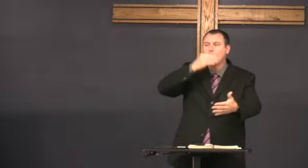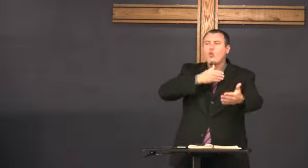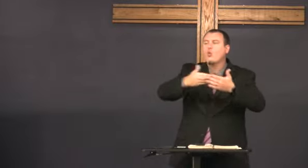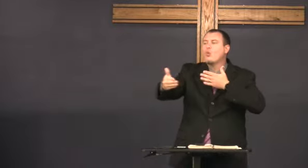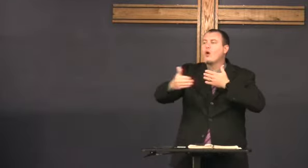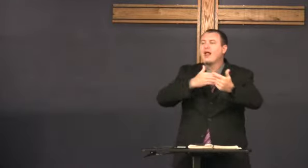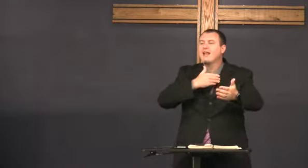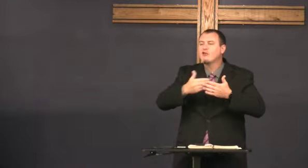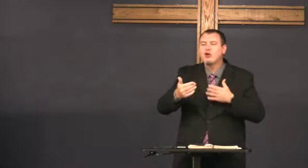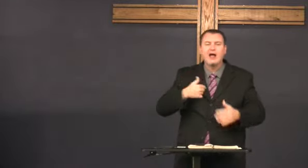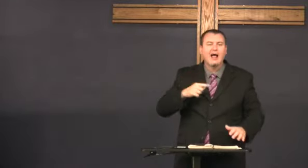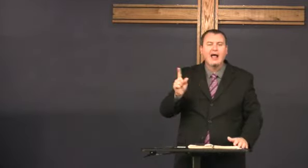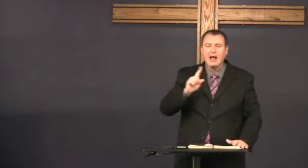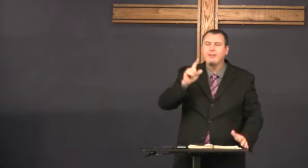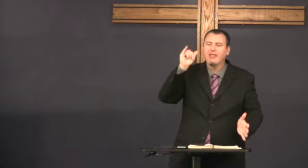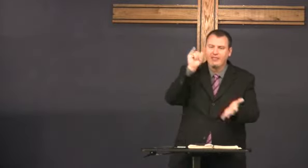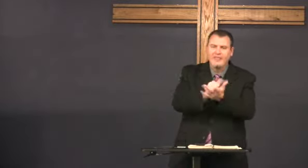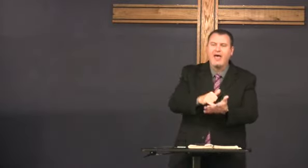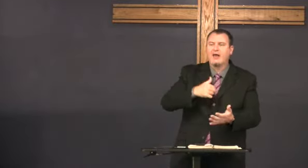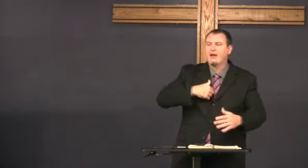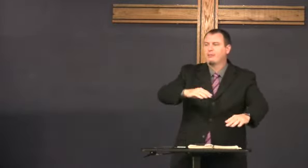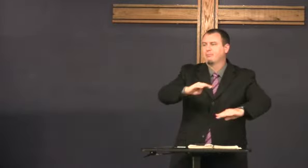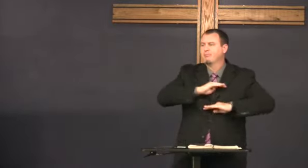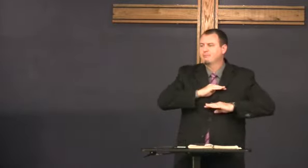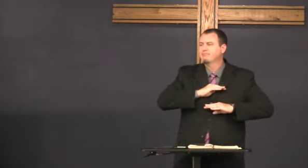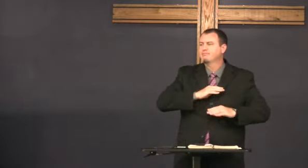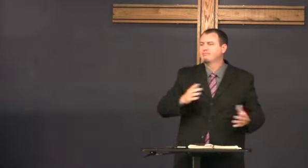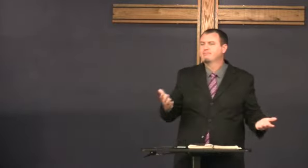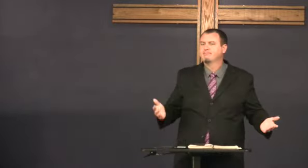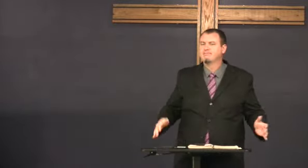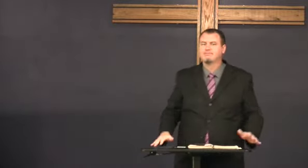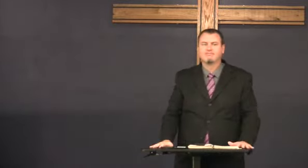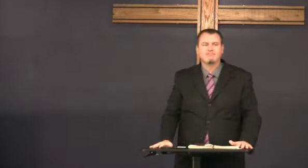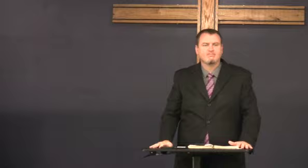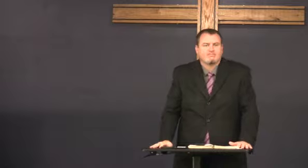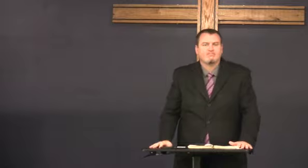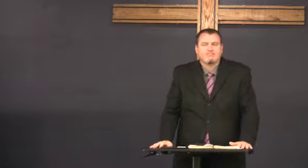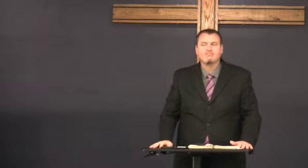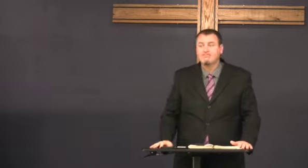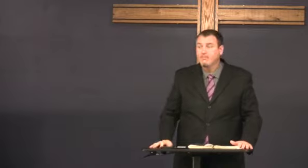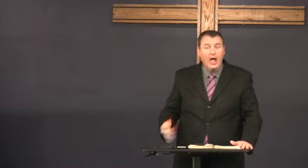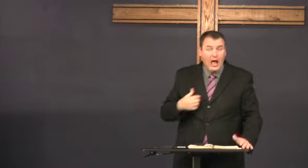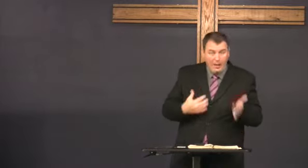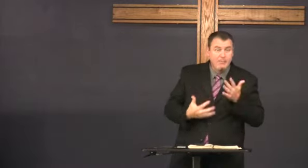Full stop. I have learned, Paul said, I have learned to be satisfied with whatever I have.